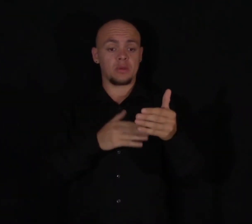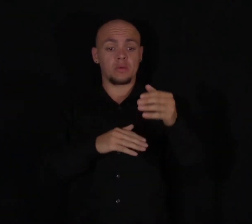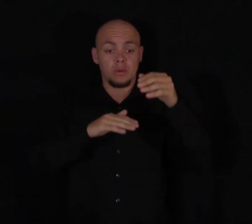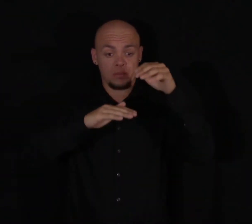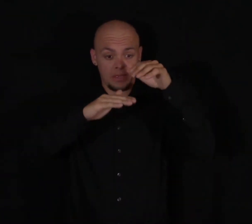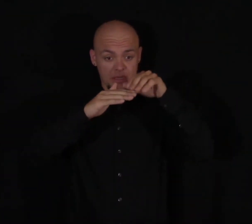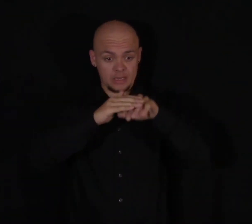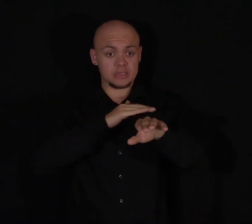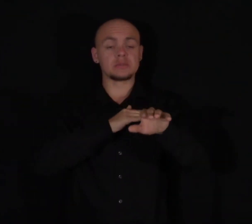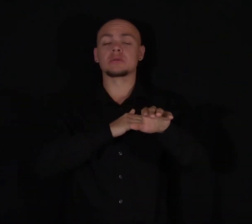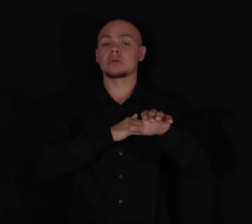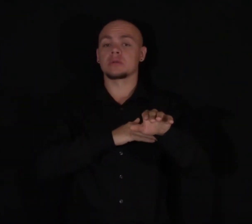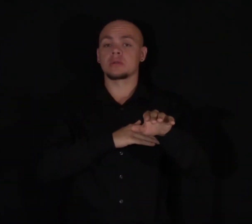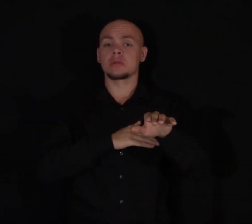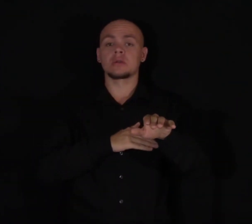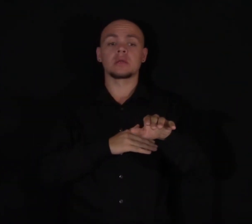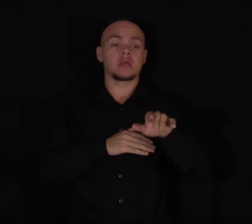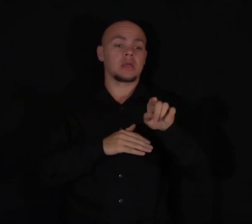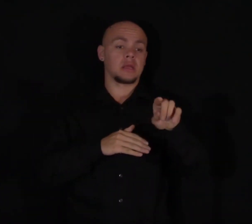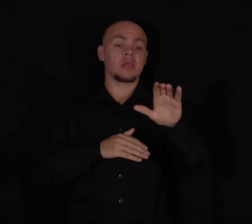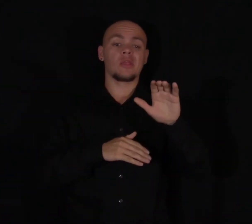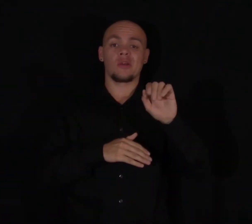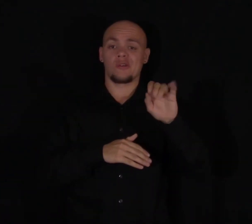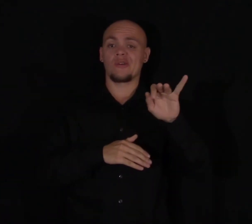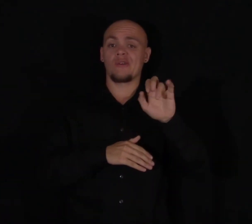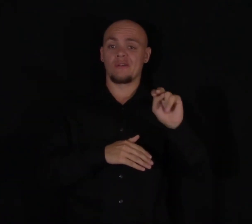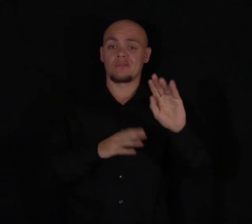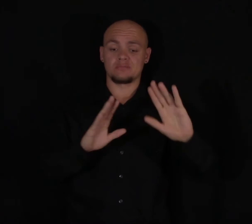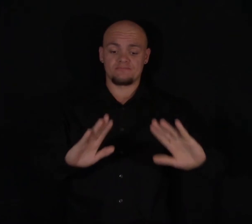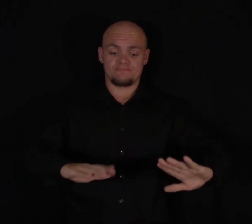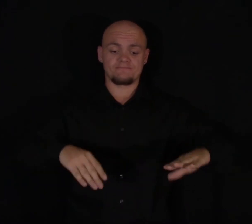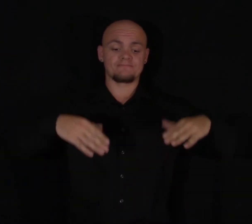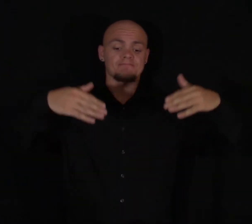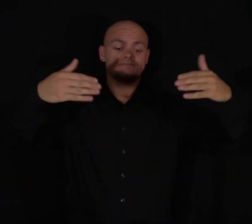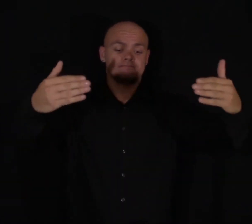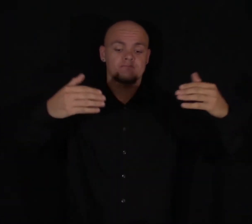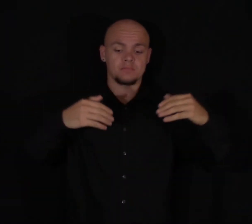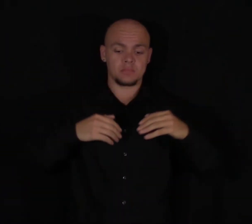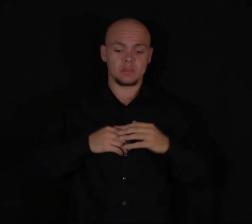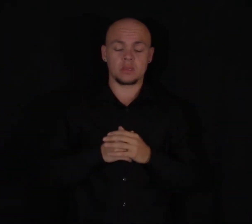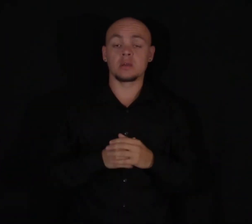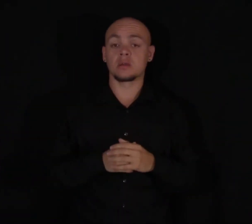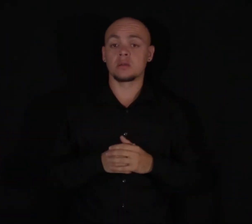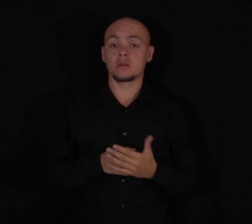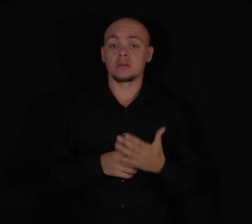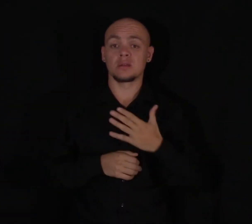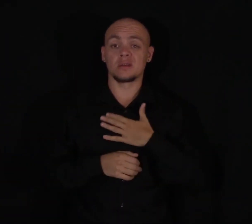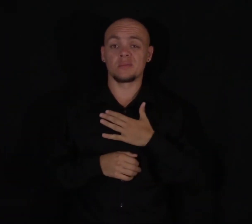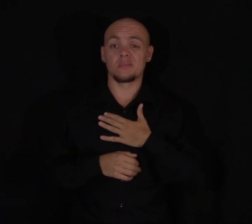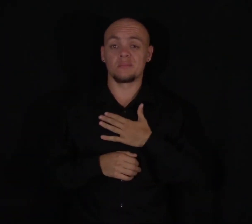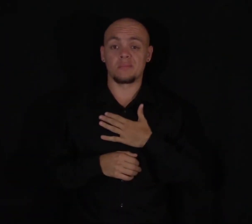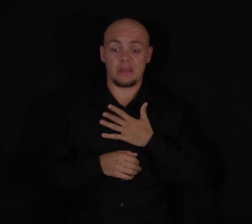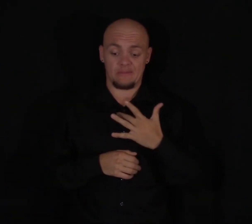and was led up to the coffin. How can I describe my sensations on beholding